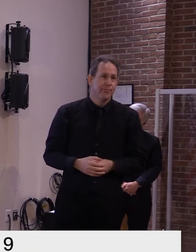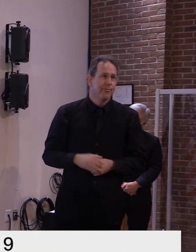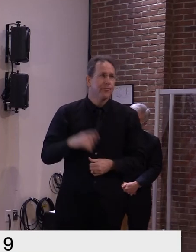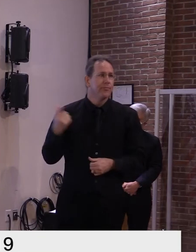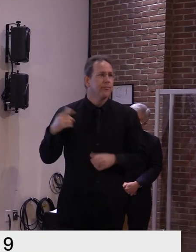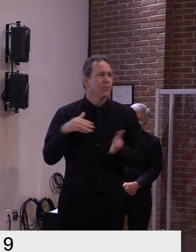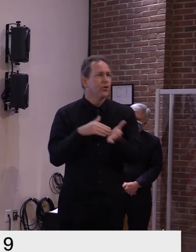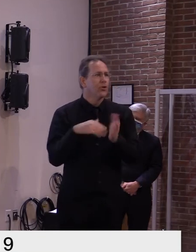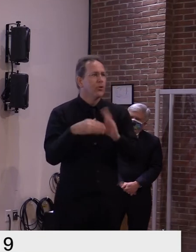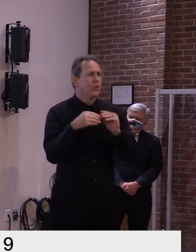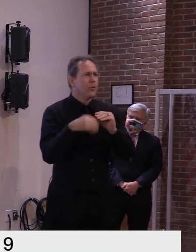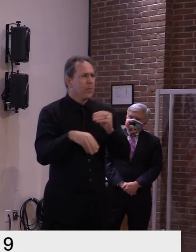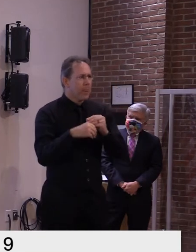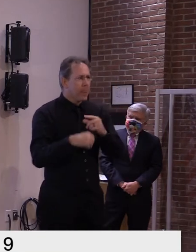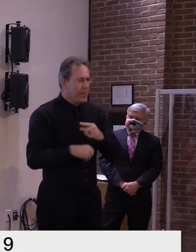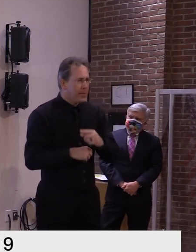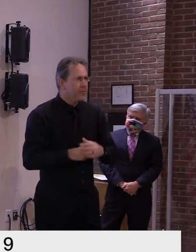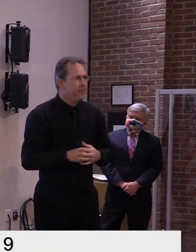Thank you.